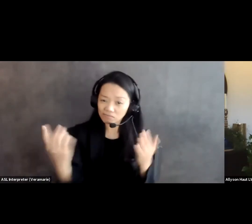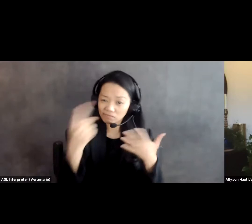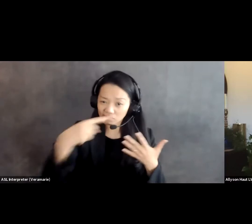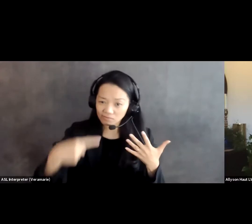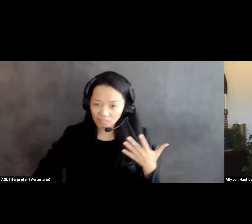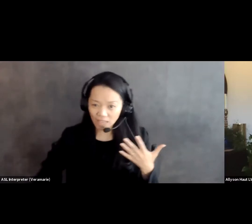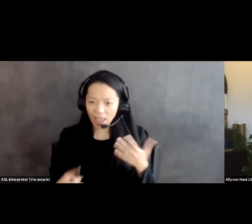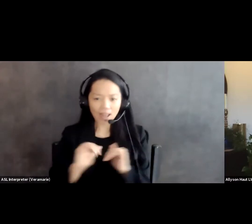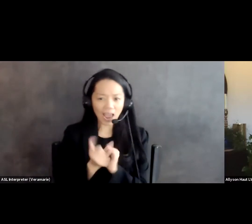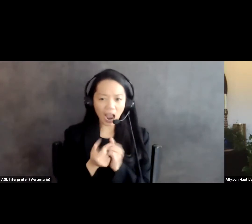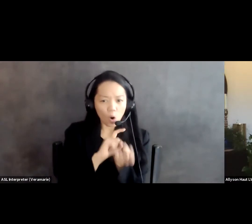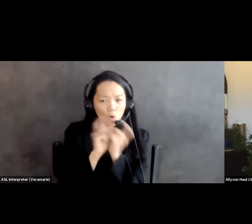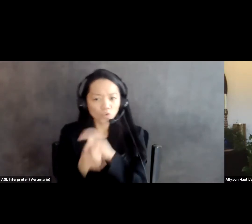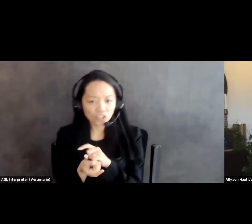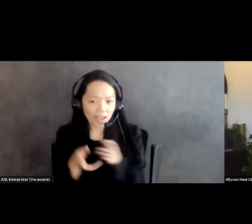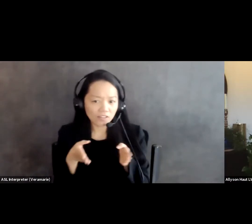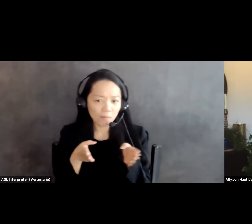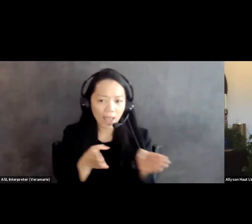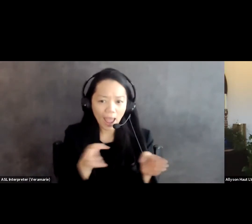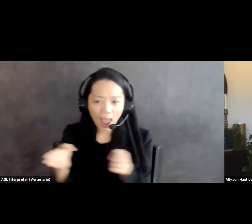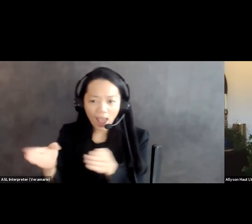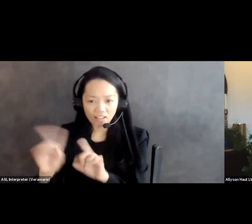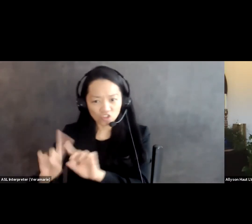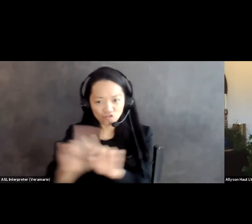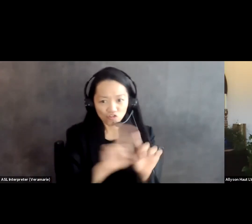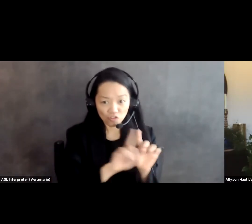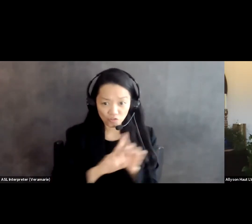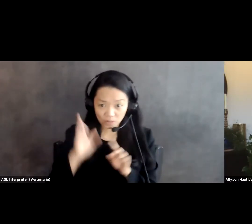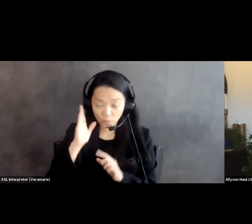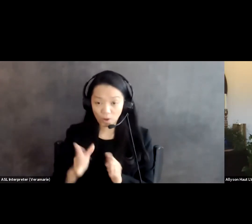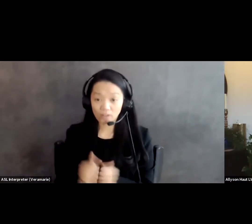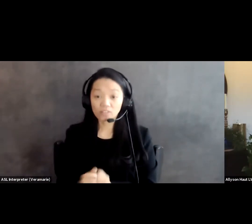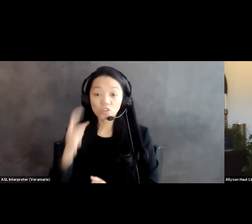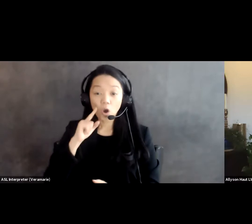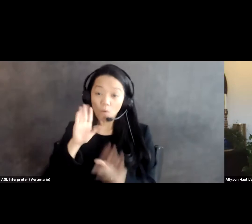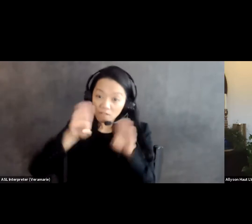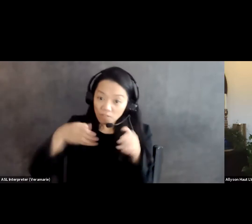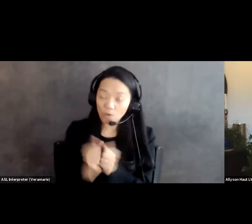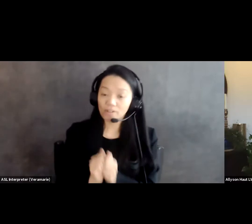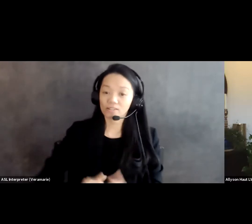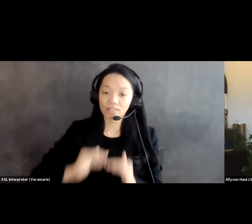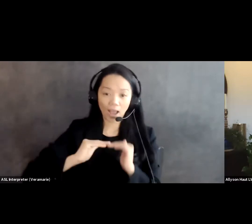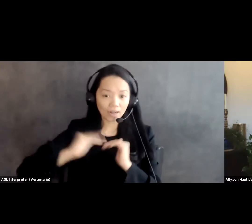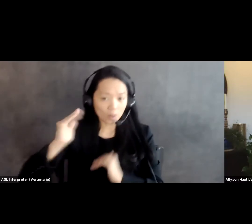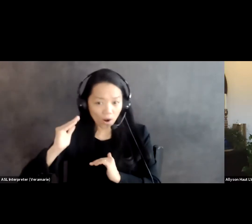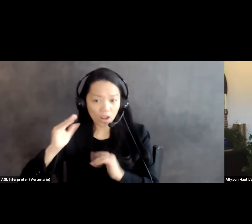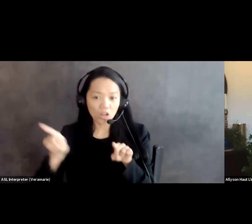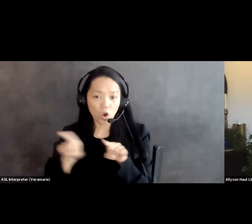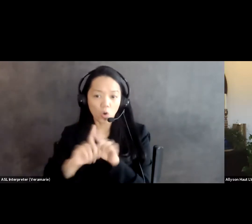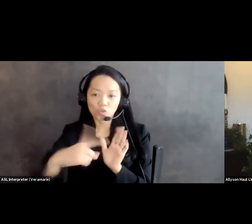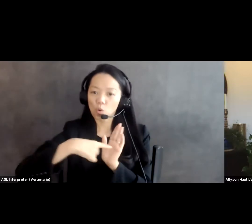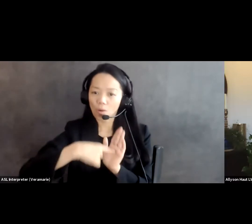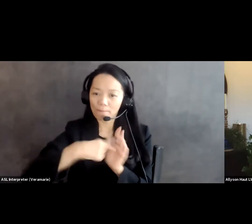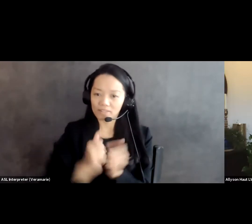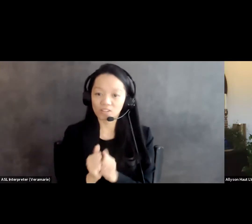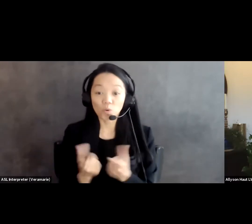is needs that are front and center today, as our sessions focus on inequities and representation. We will